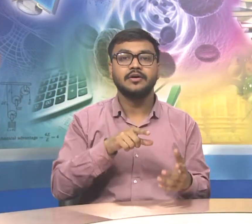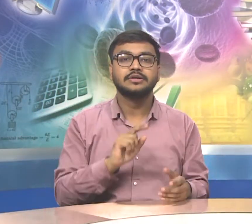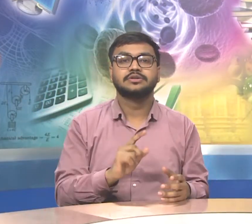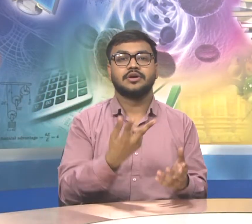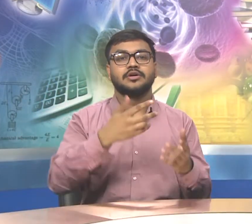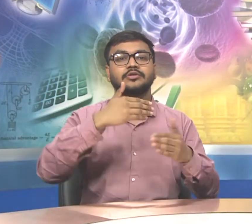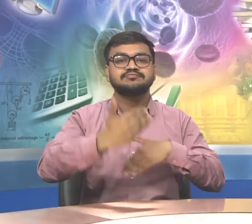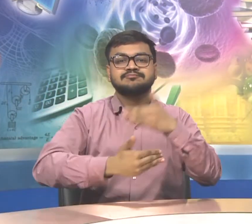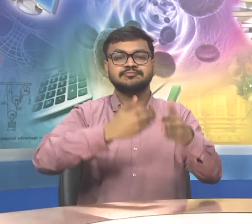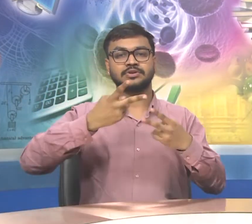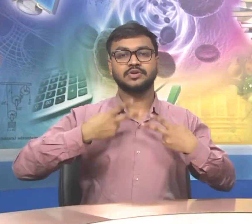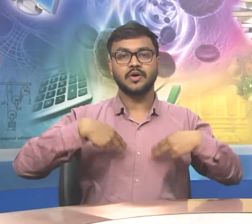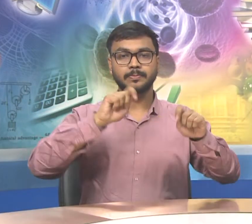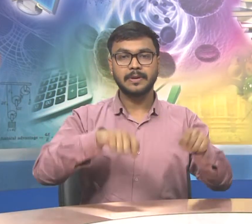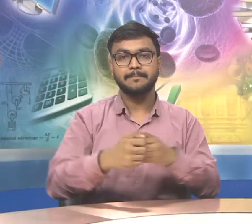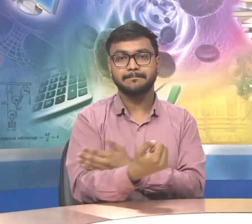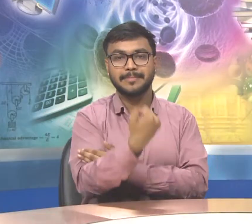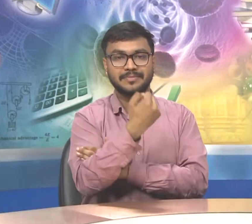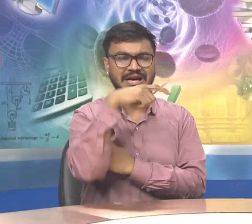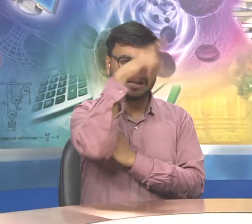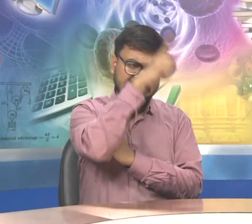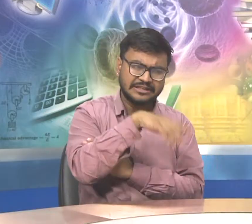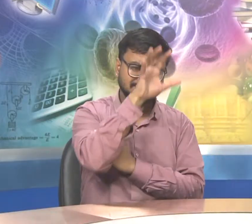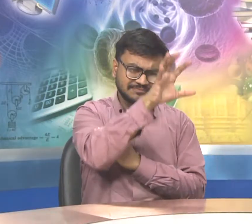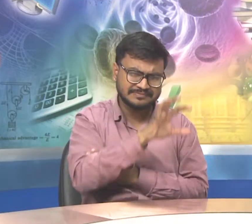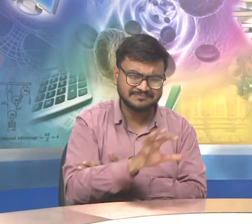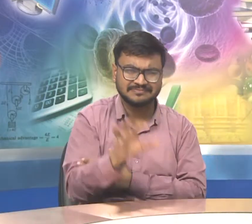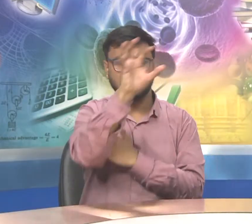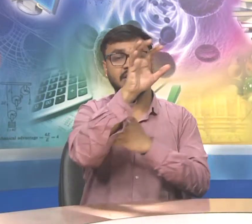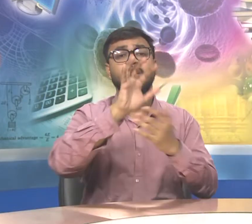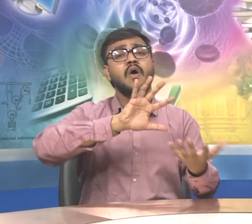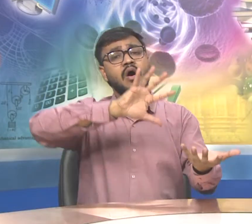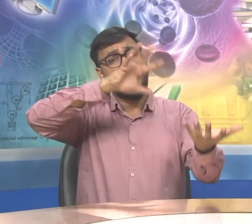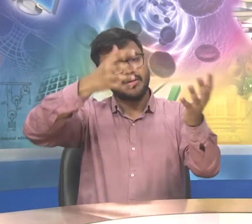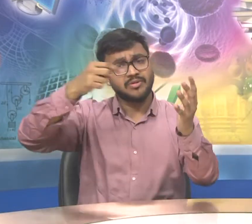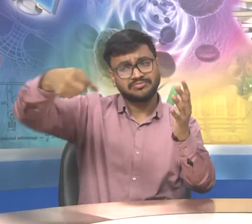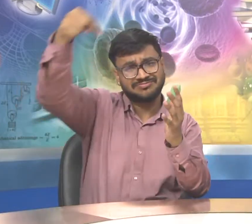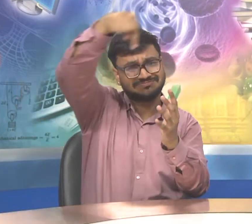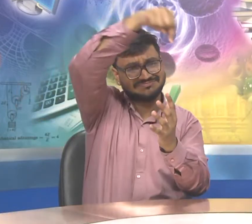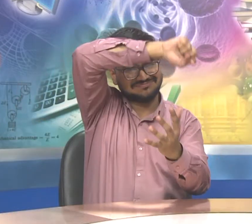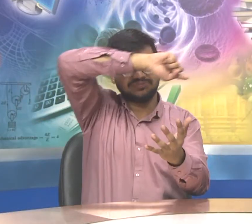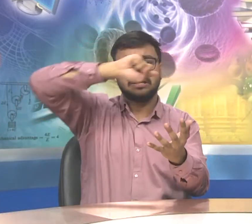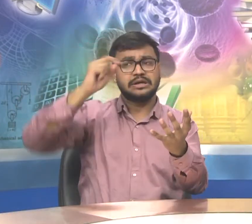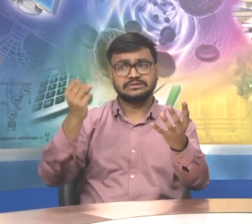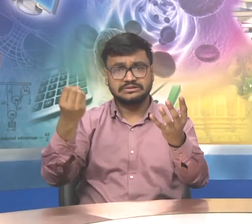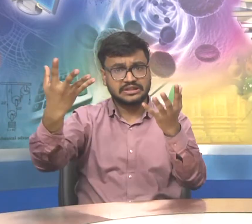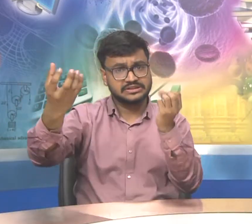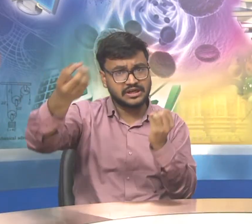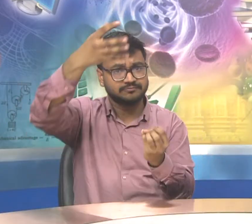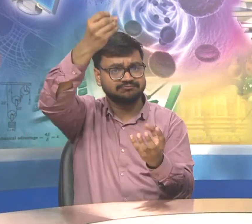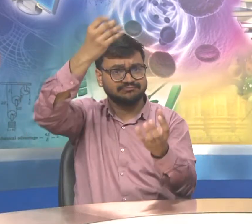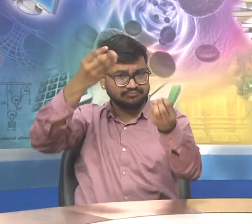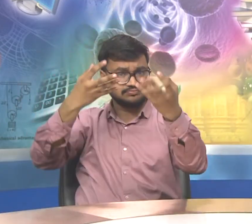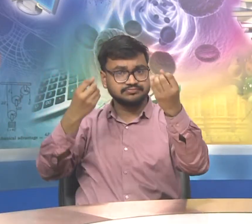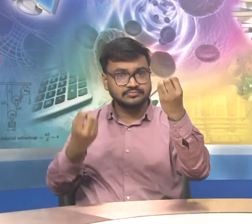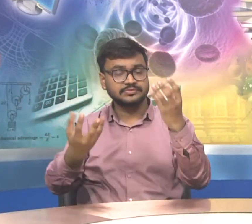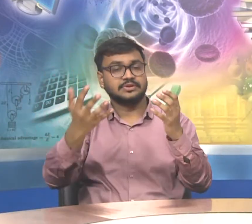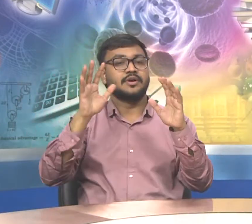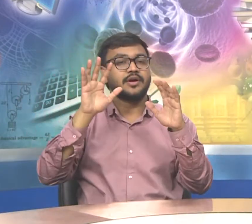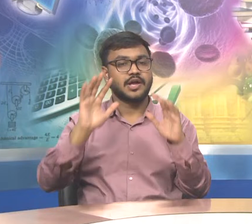Now it is freely exercised by the Supreme Court of India and in many other